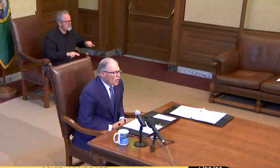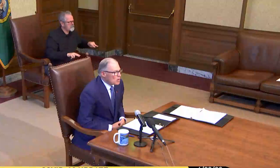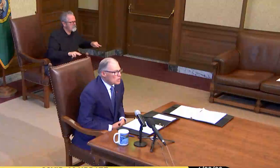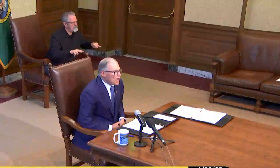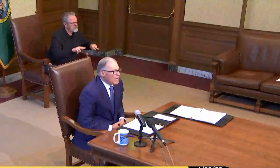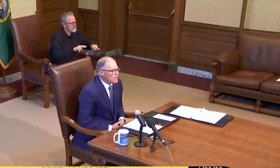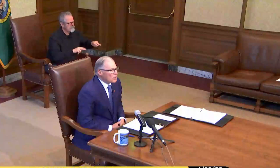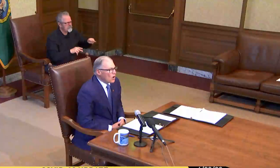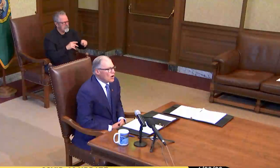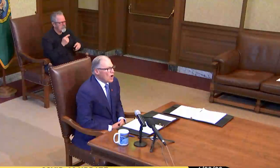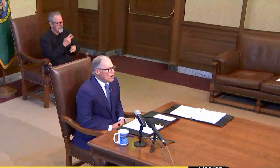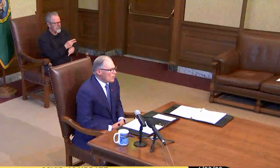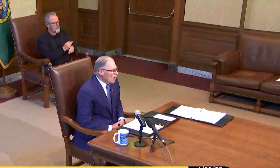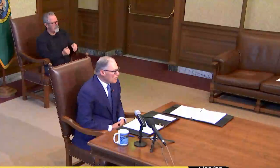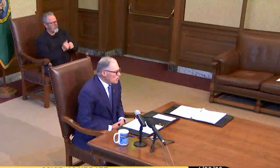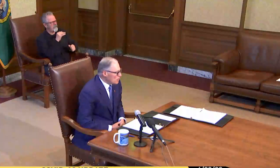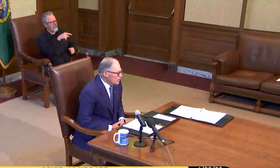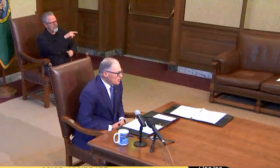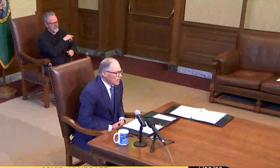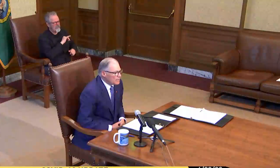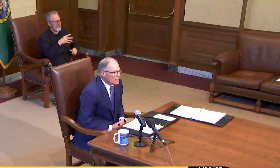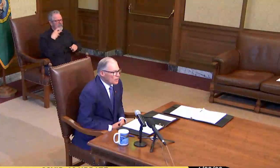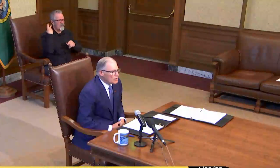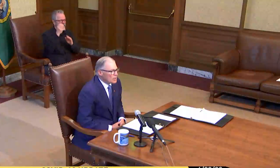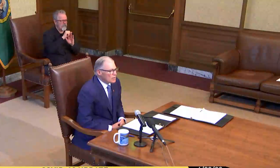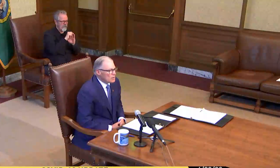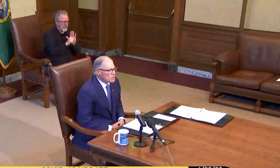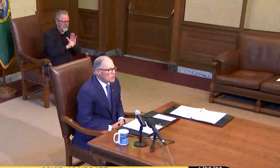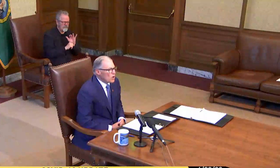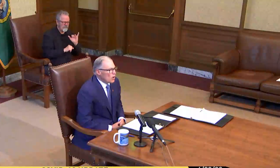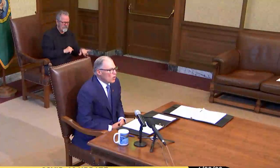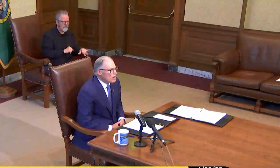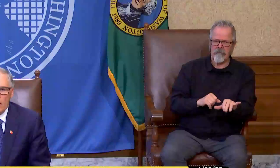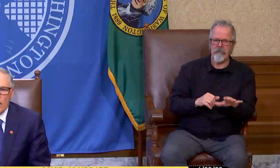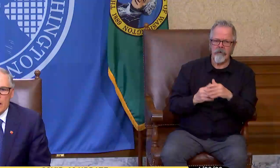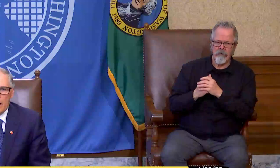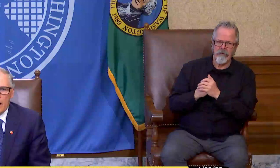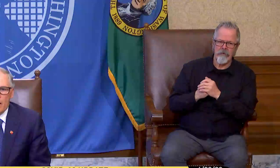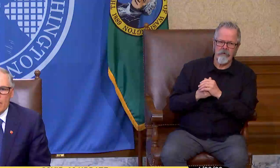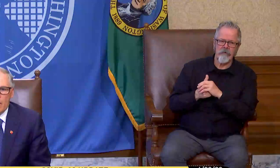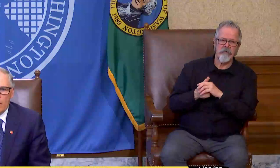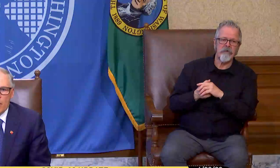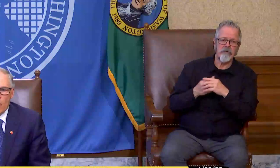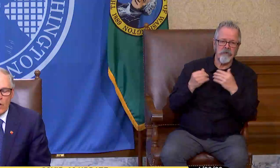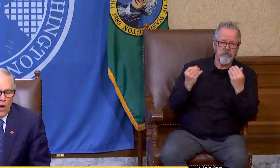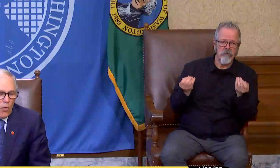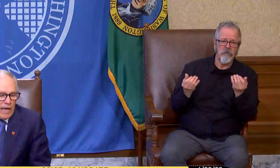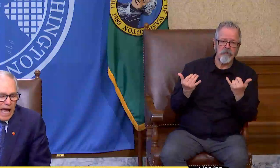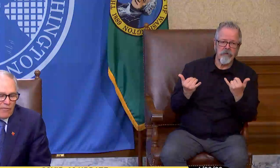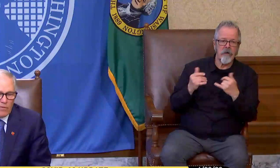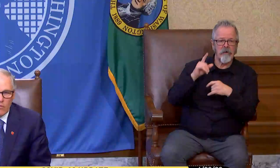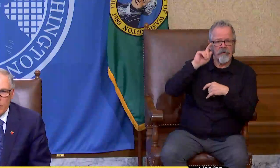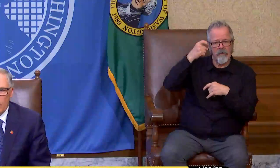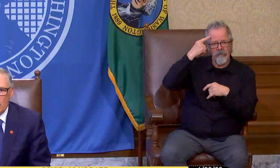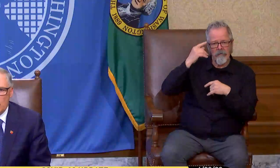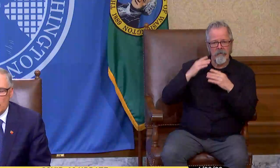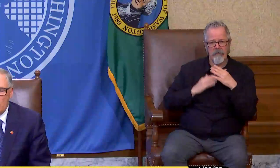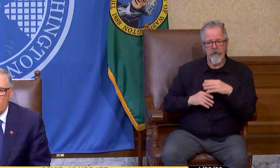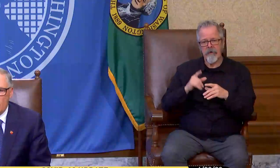As far as the ideal R0 number, obviously the ideal is 0, but we know we have